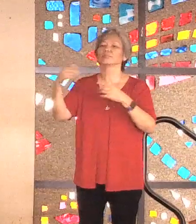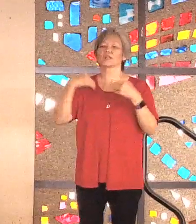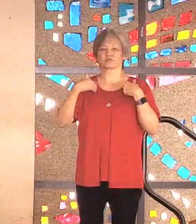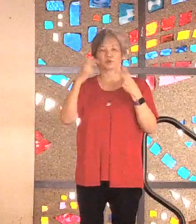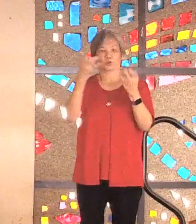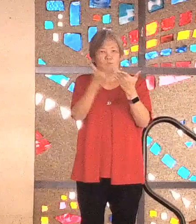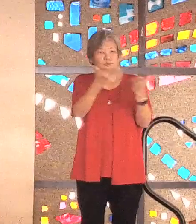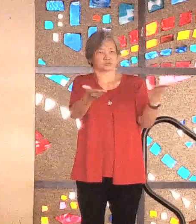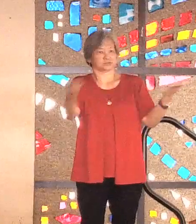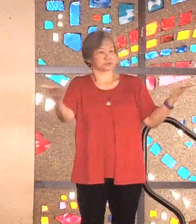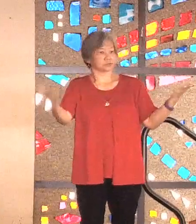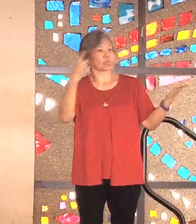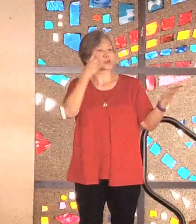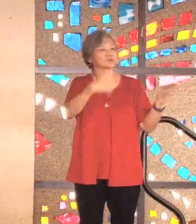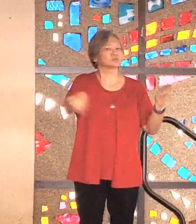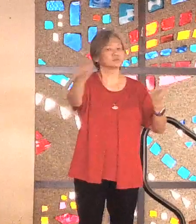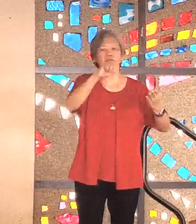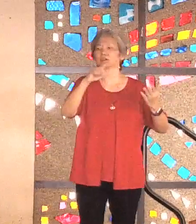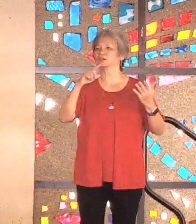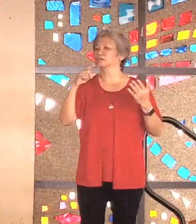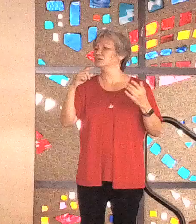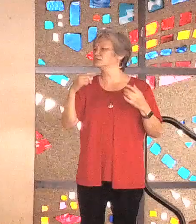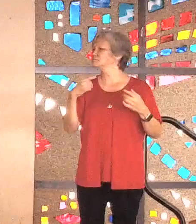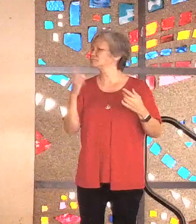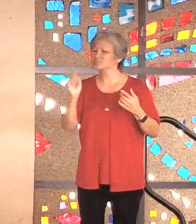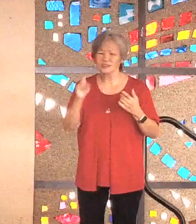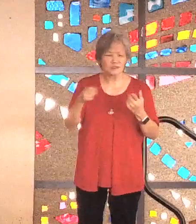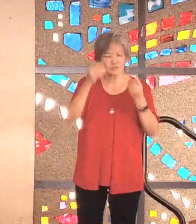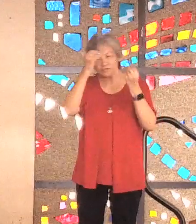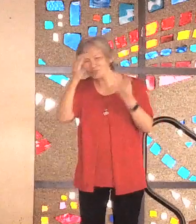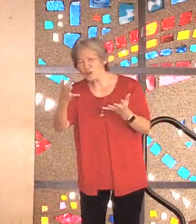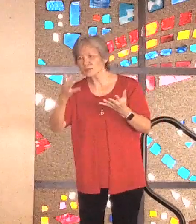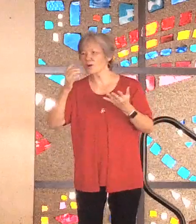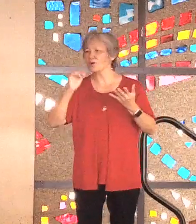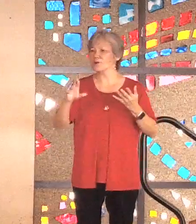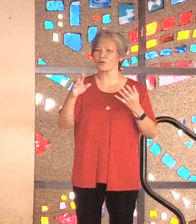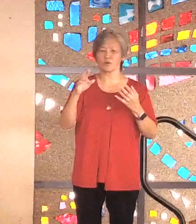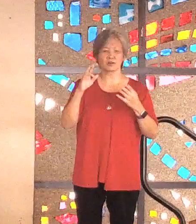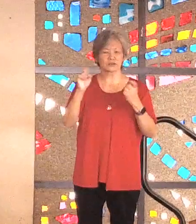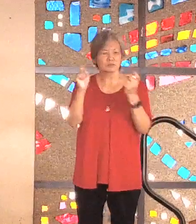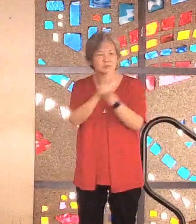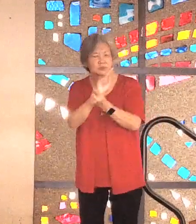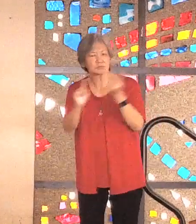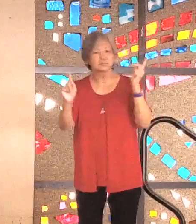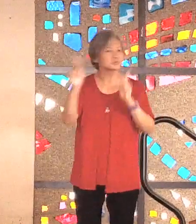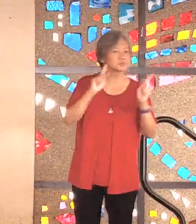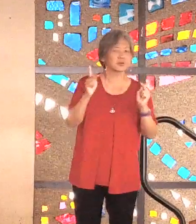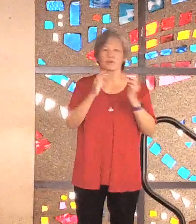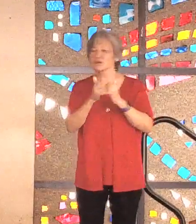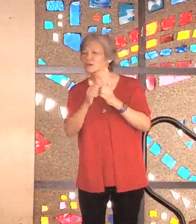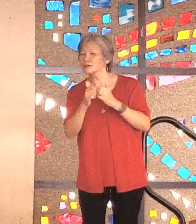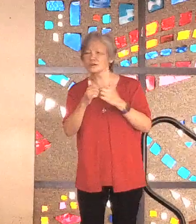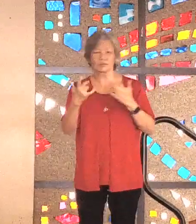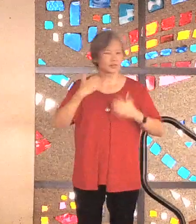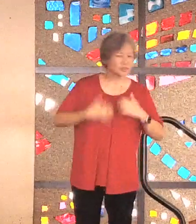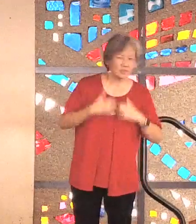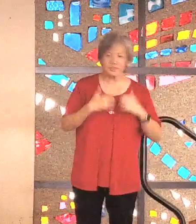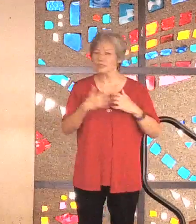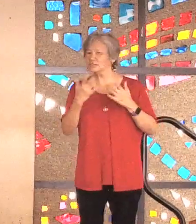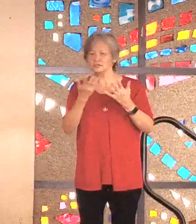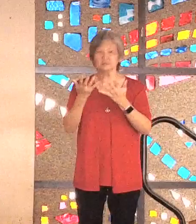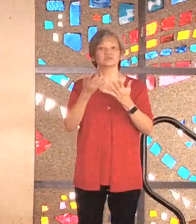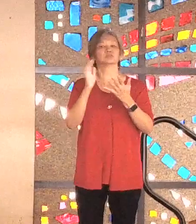established was to have resources for those who are CODAs, who need information, or to meet other